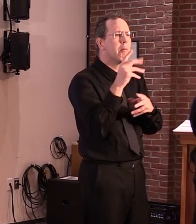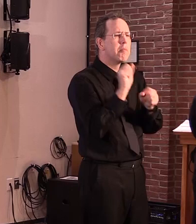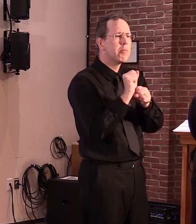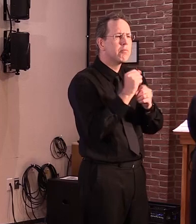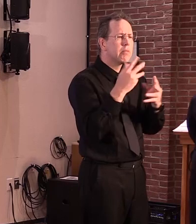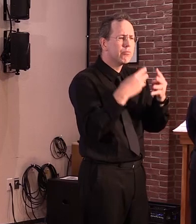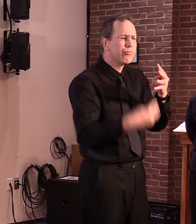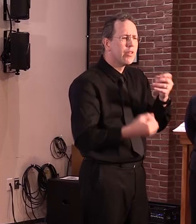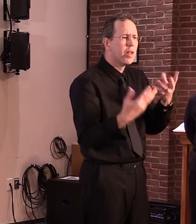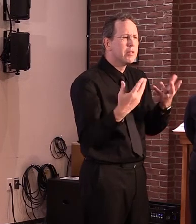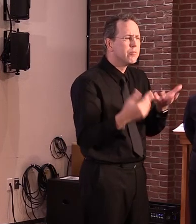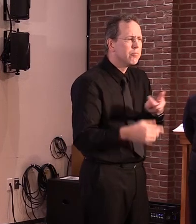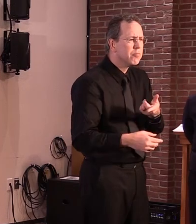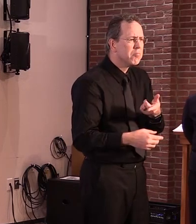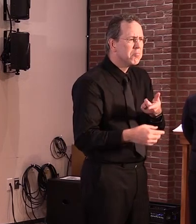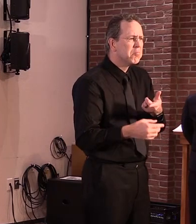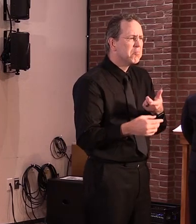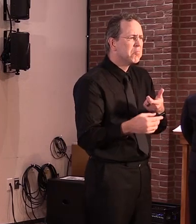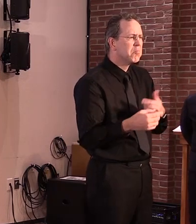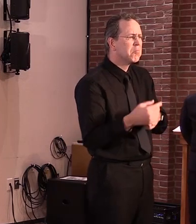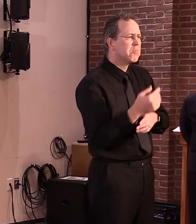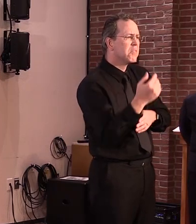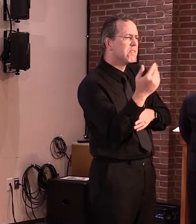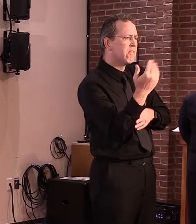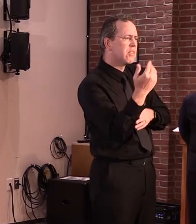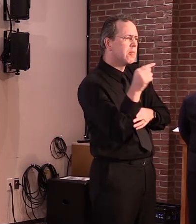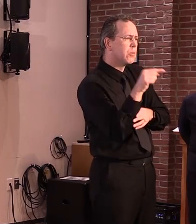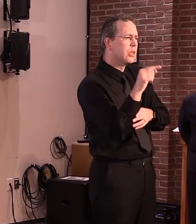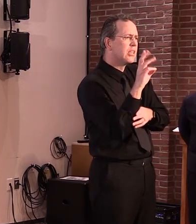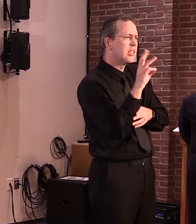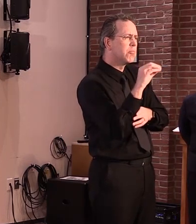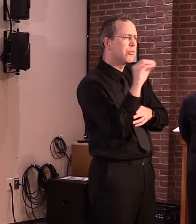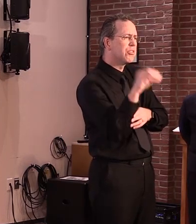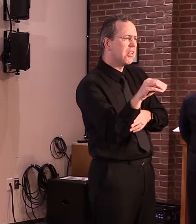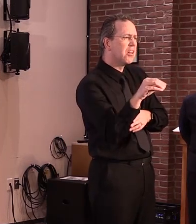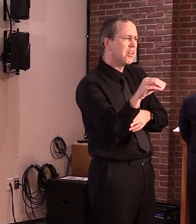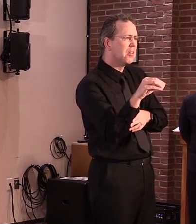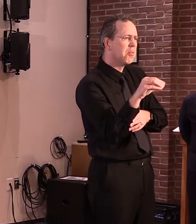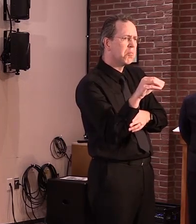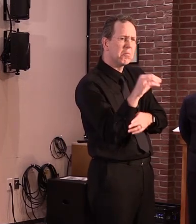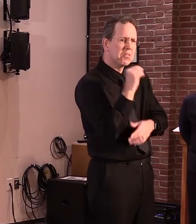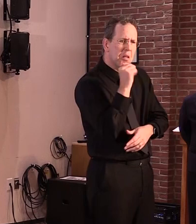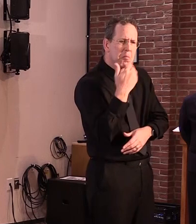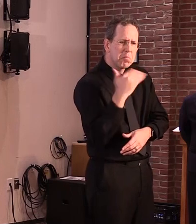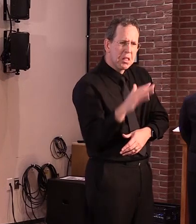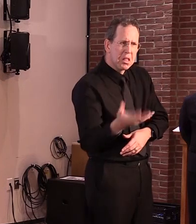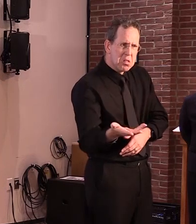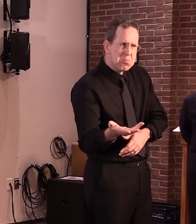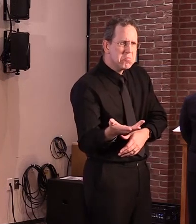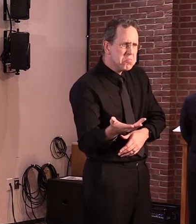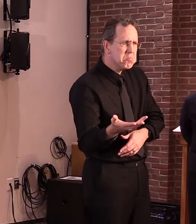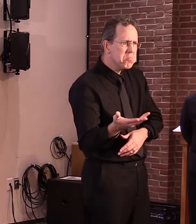doesn't actually seem too bad considering our expectations. What was your thought on how it came in?